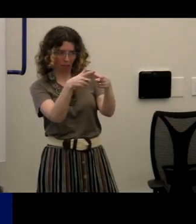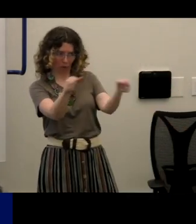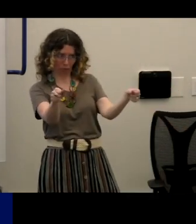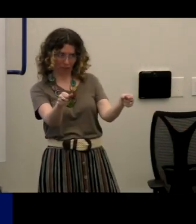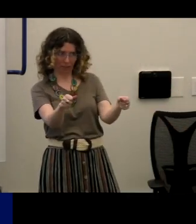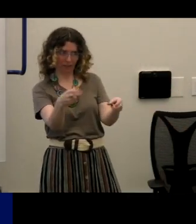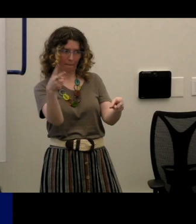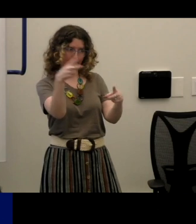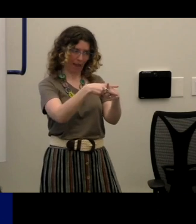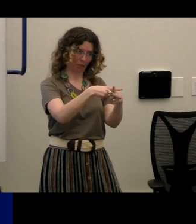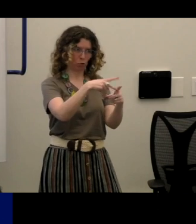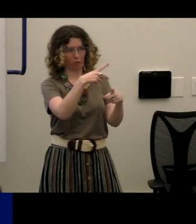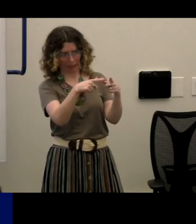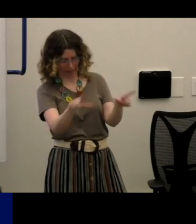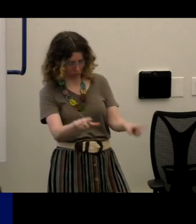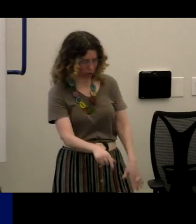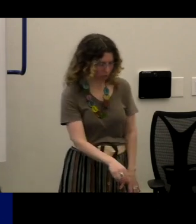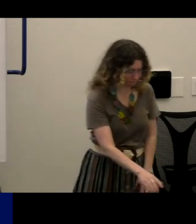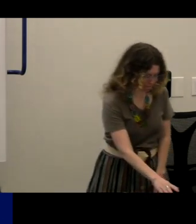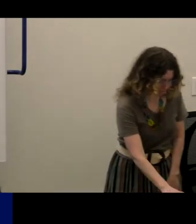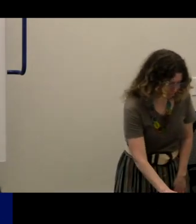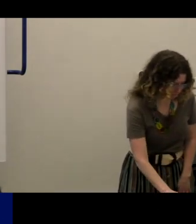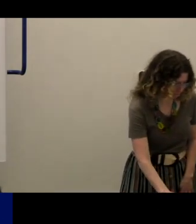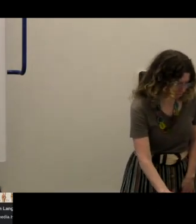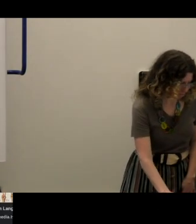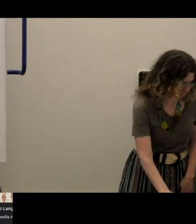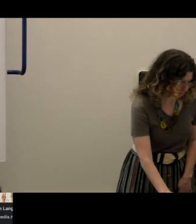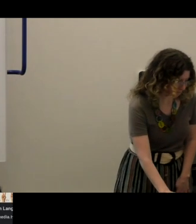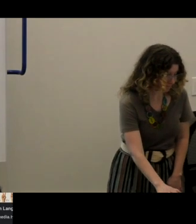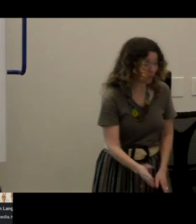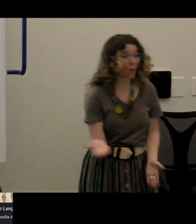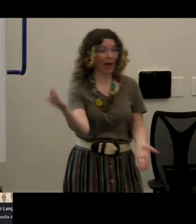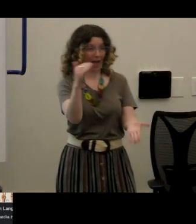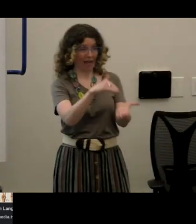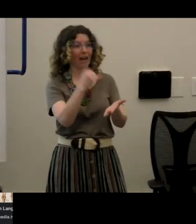Okay, so I'm gonna do a crash course on linguistics of sign language.